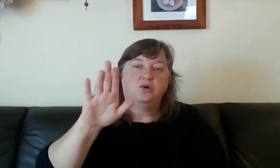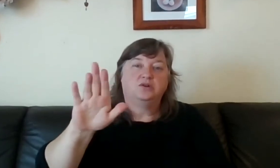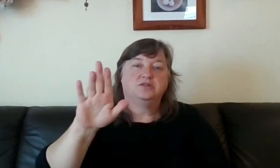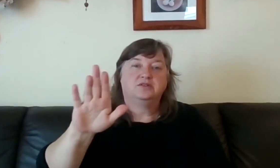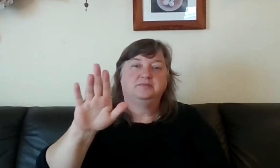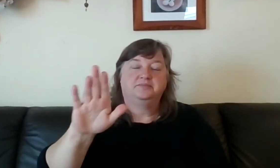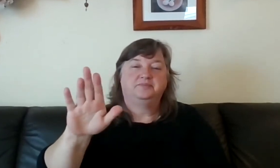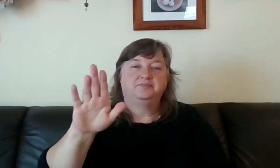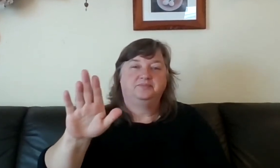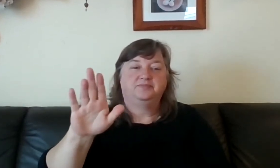Yours.